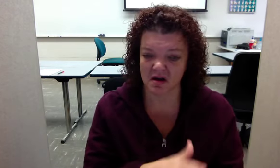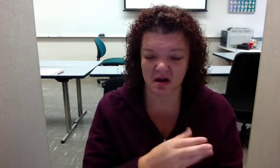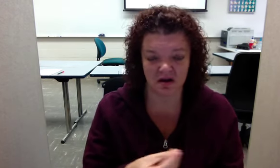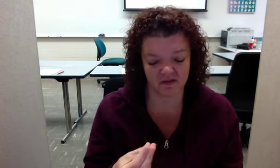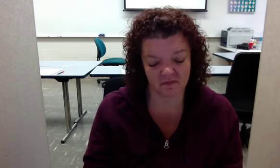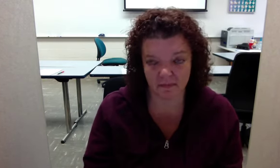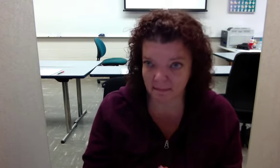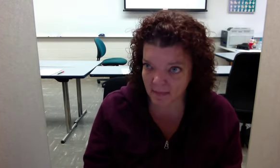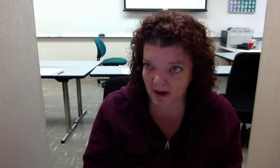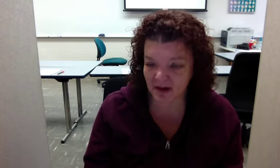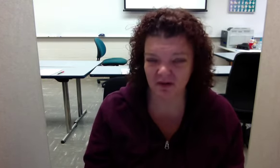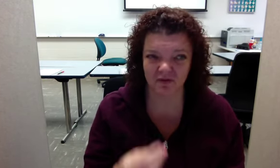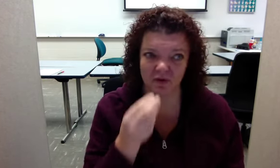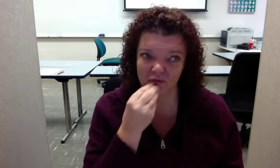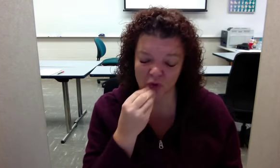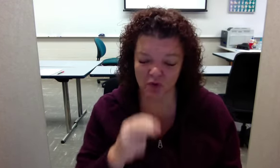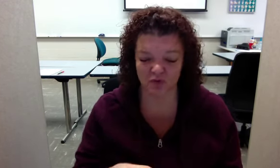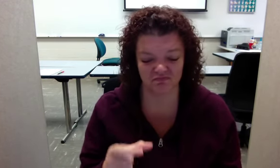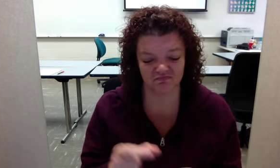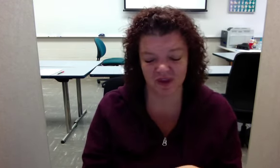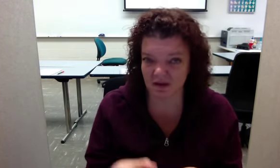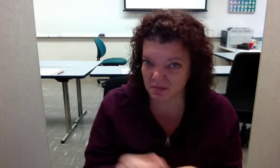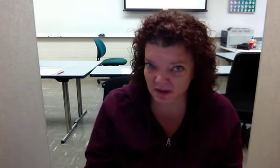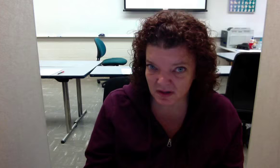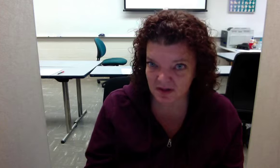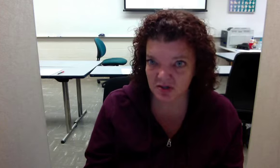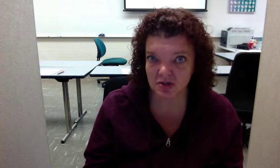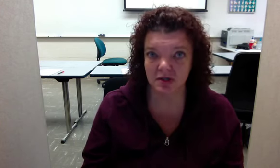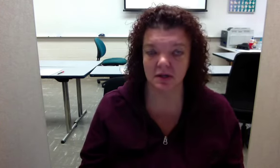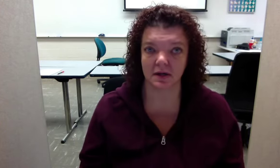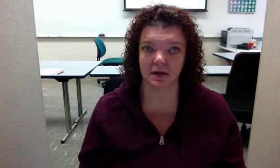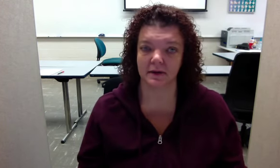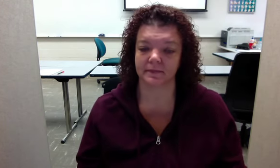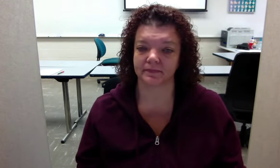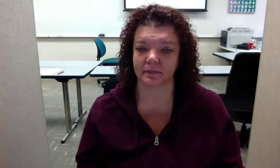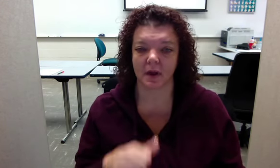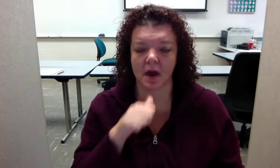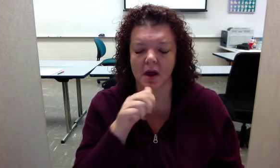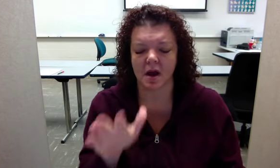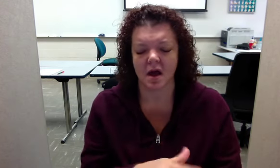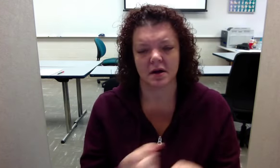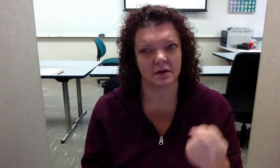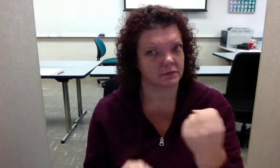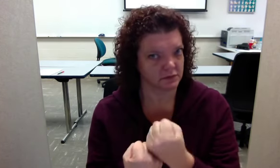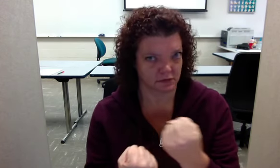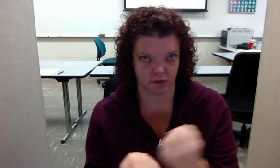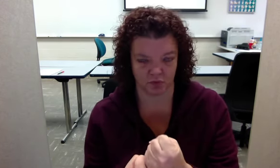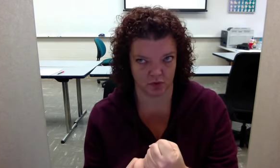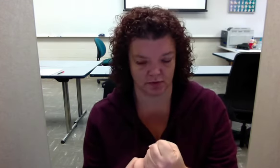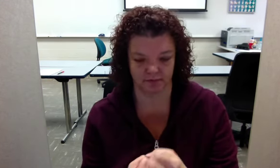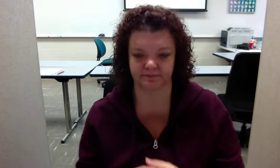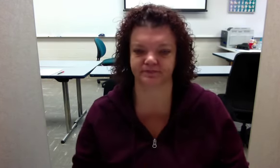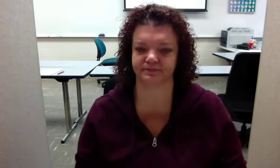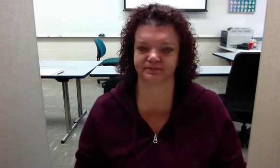with food and ammunition. And also there was a lack of support. We're going to look at a pie